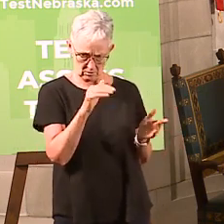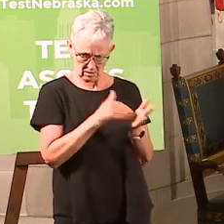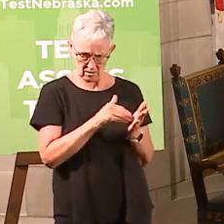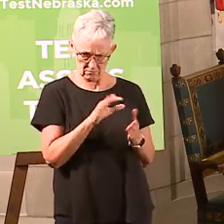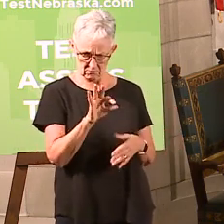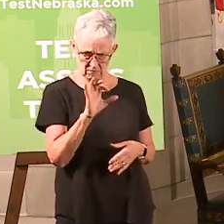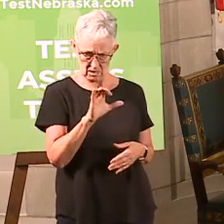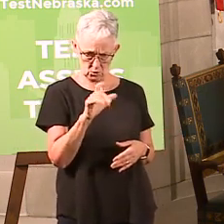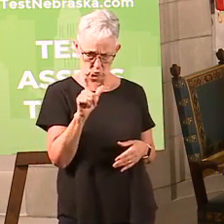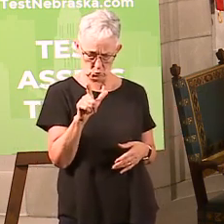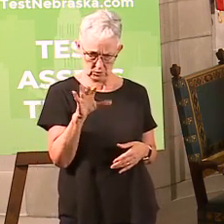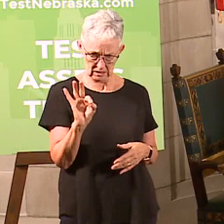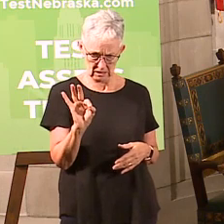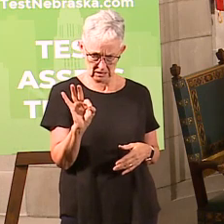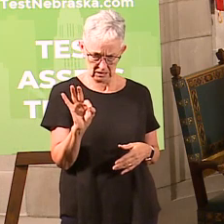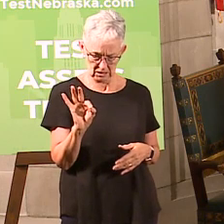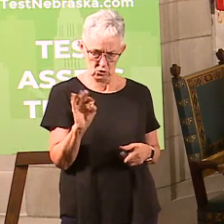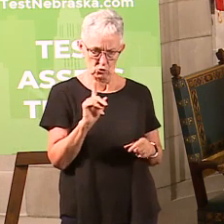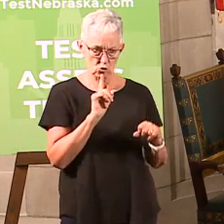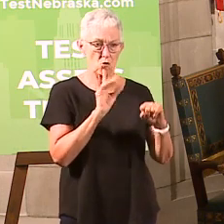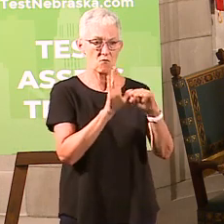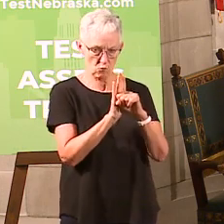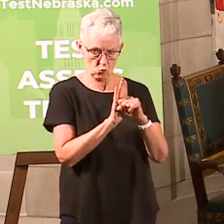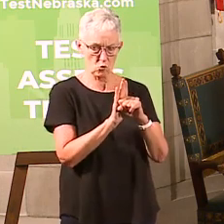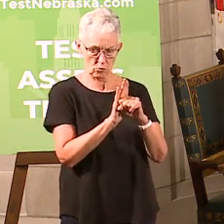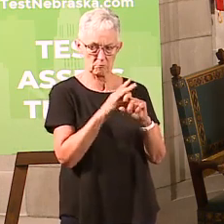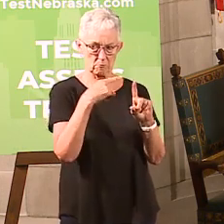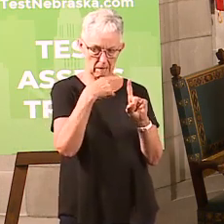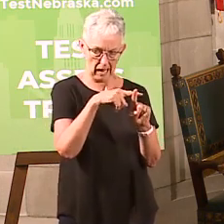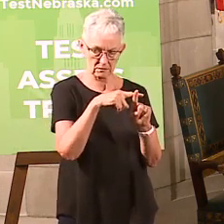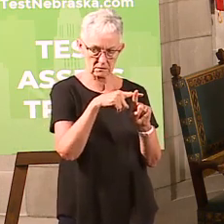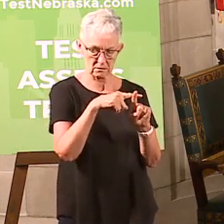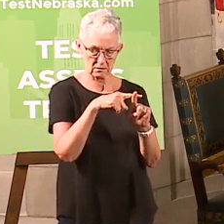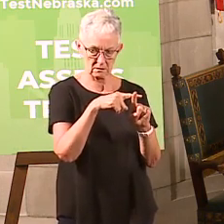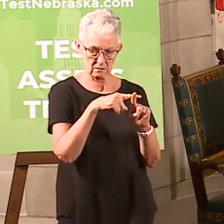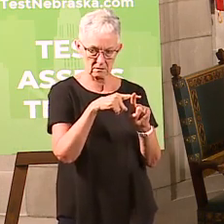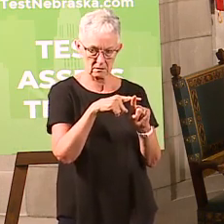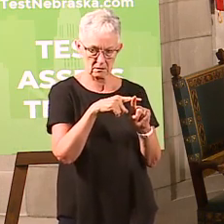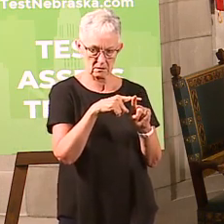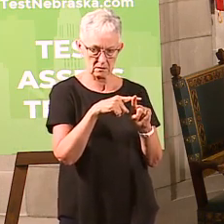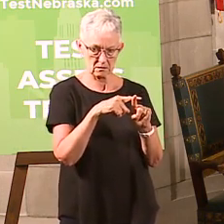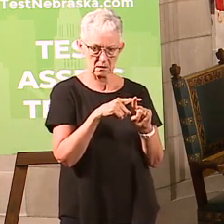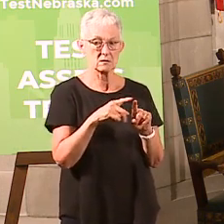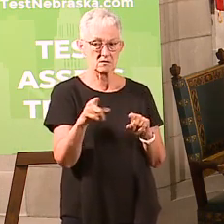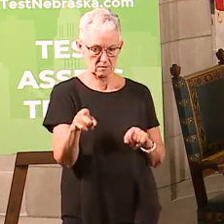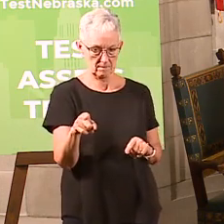3,929 confirmed cases for people in the meat processing industry.